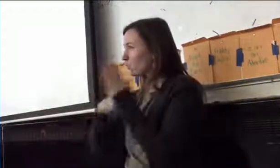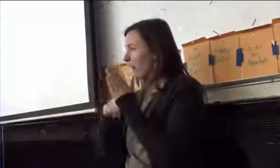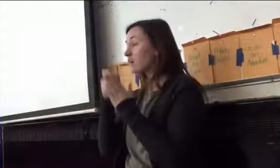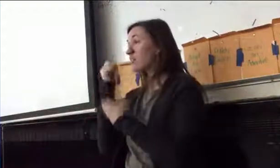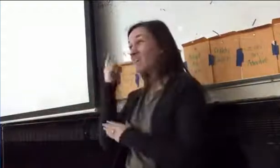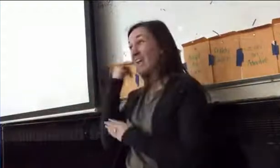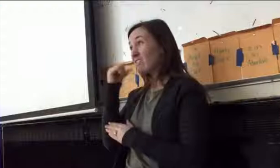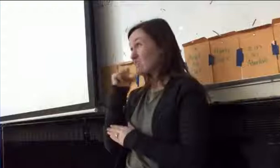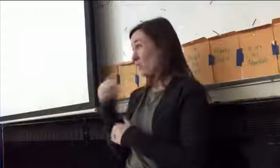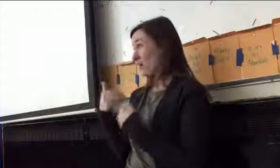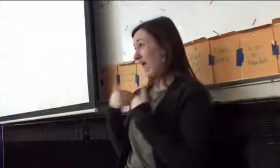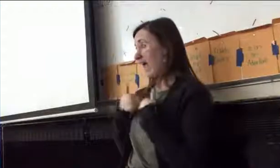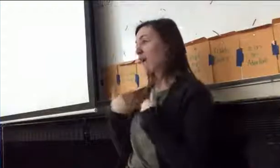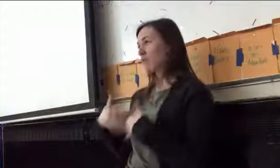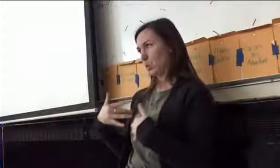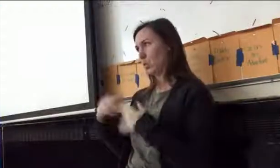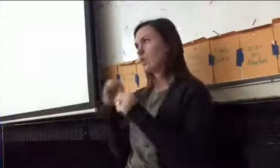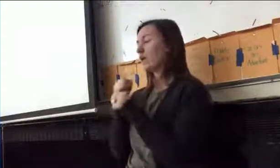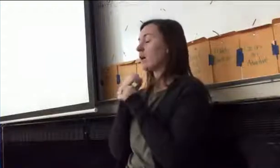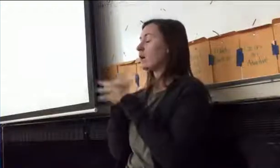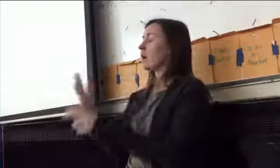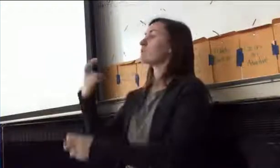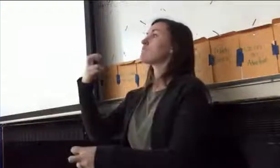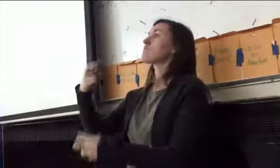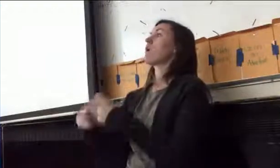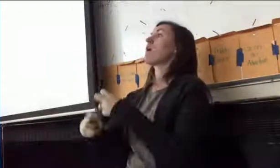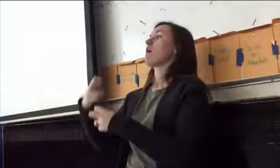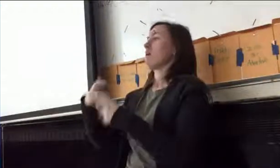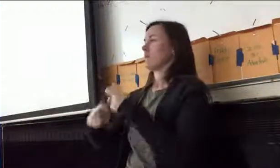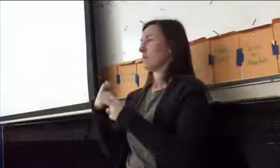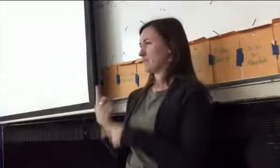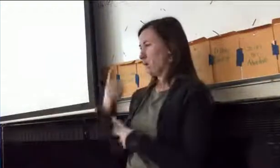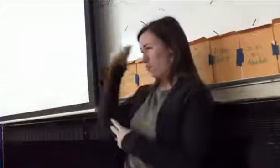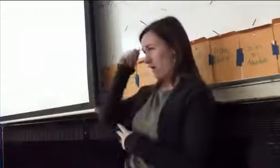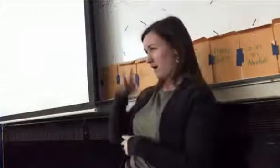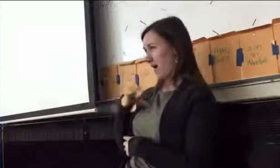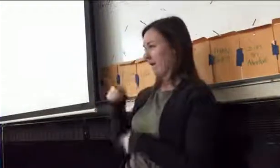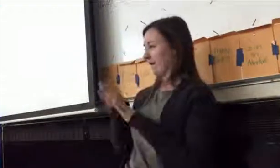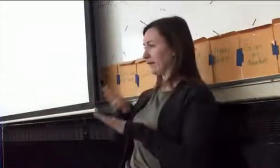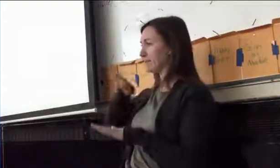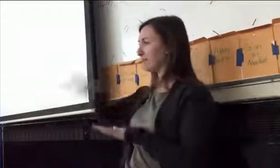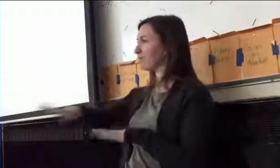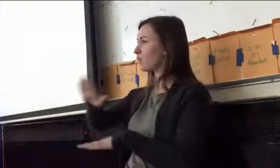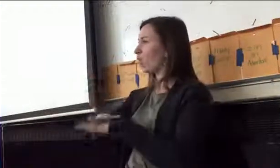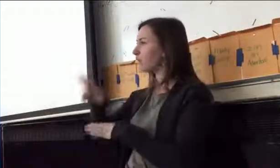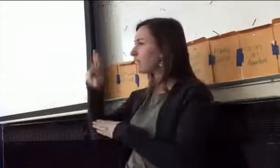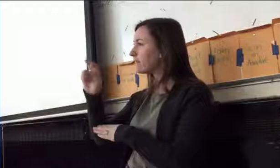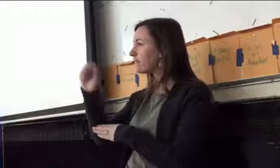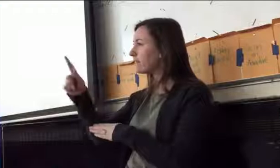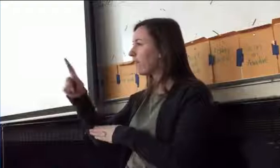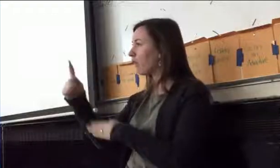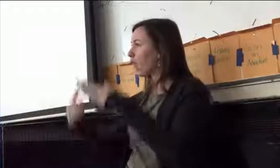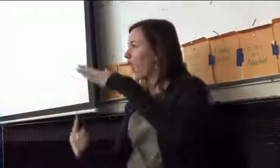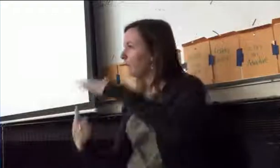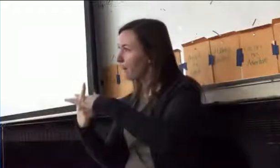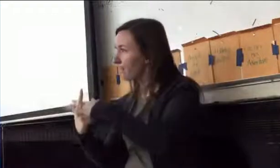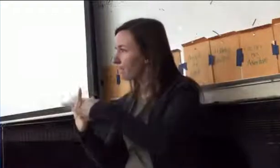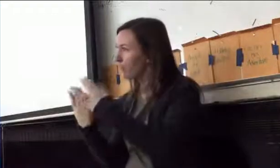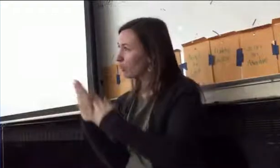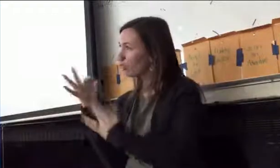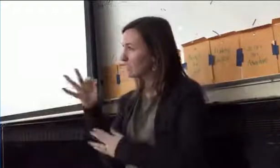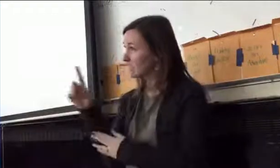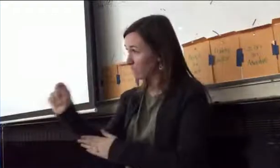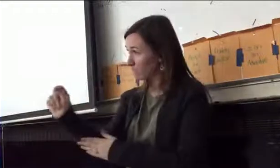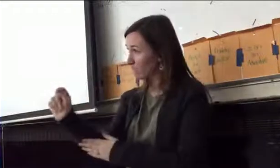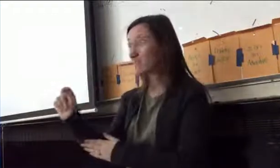of being able to rehab it because tetanus just overtook his blood. He got blood poisoning. Lucky guy. Not lucky. Well, at least he kept his leg, right? He